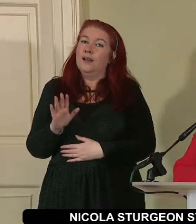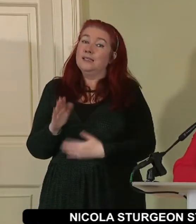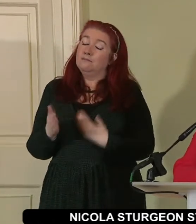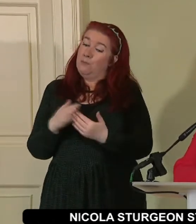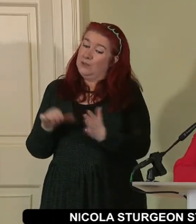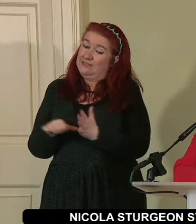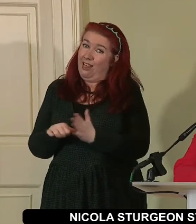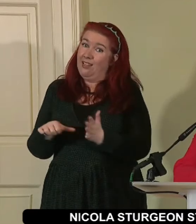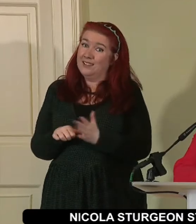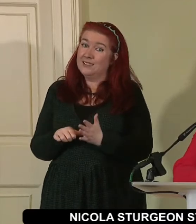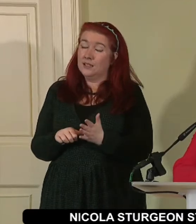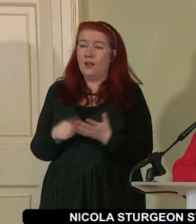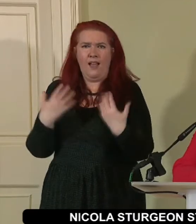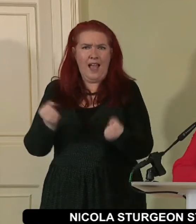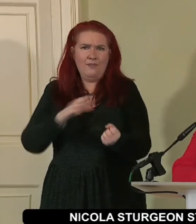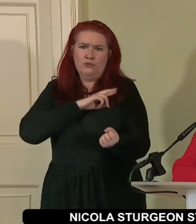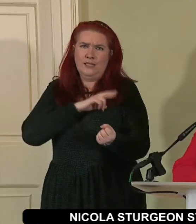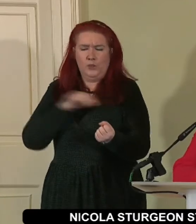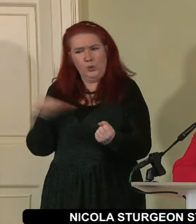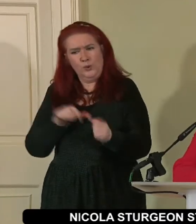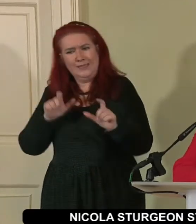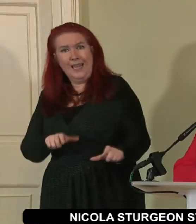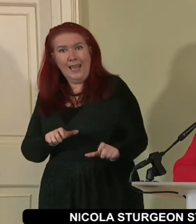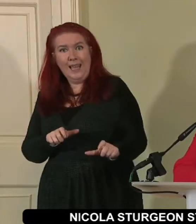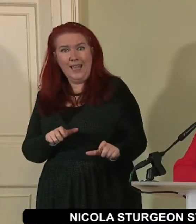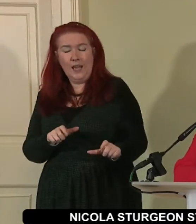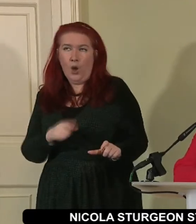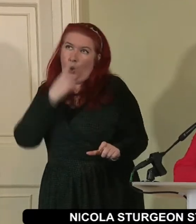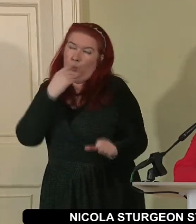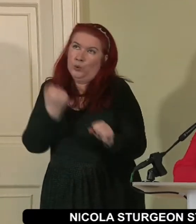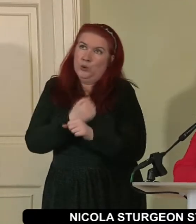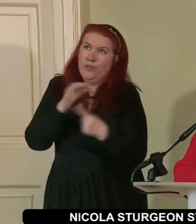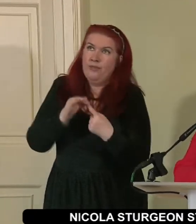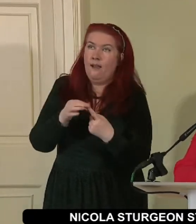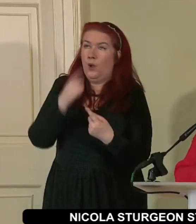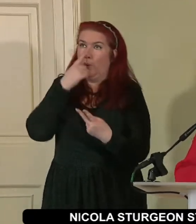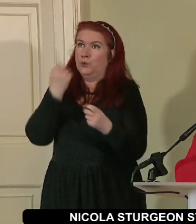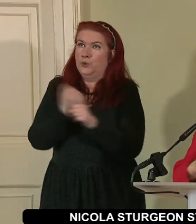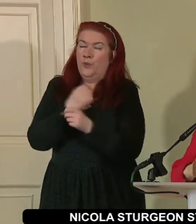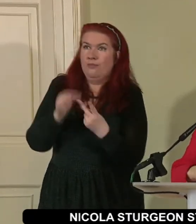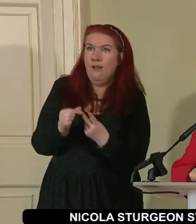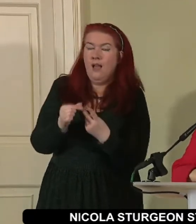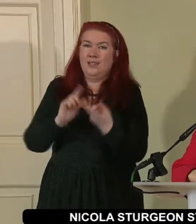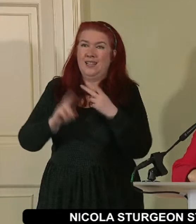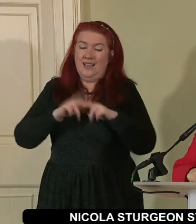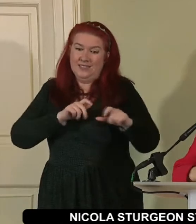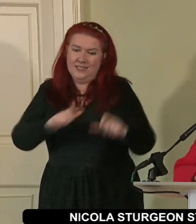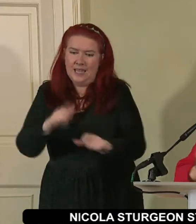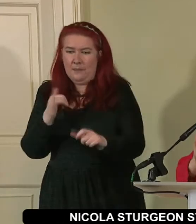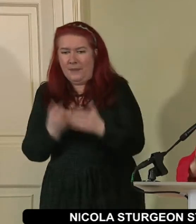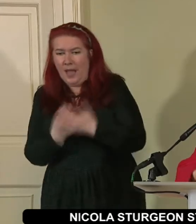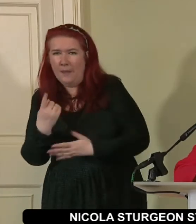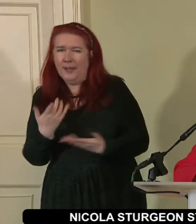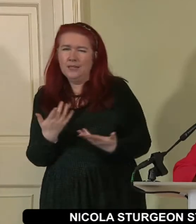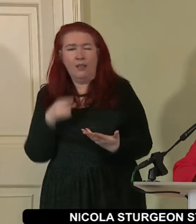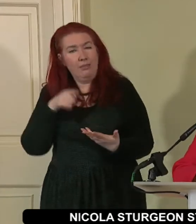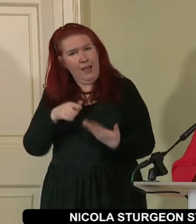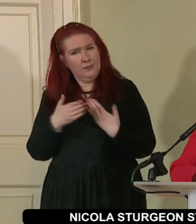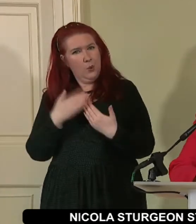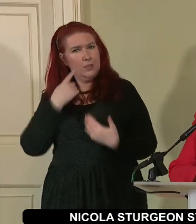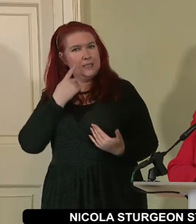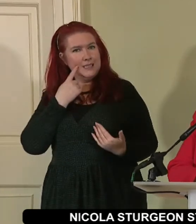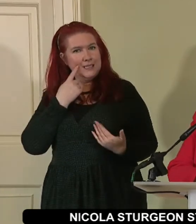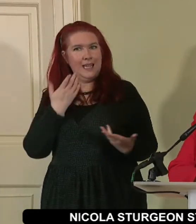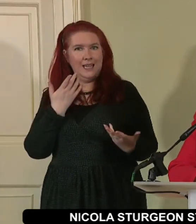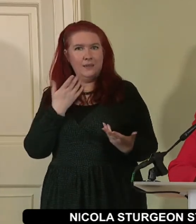because there's always reasons not to. Yeah, if I stay a bit longer, I can do this. If I stay a bit longer, you know, something might happen. It's always easier to find the